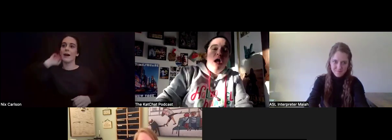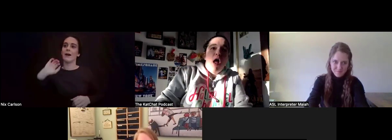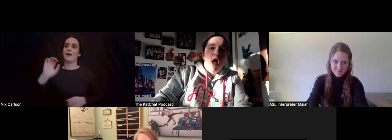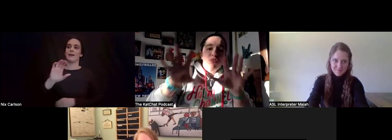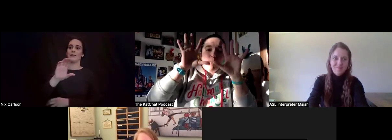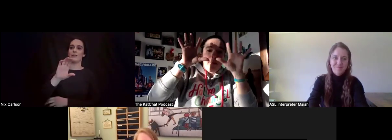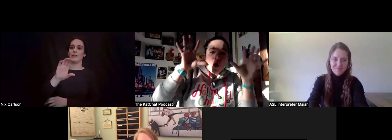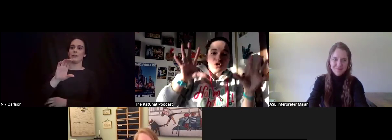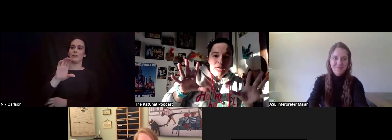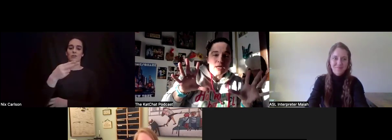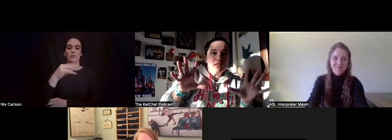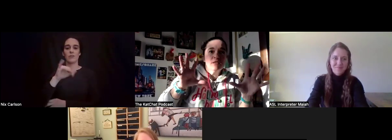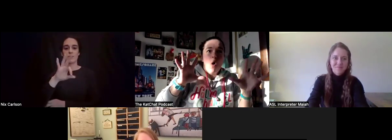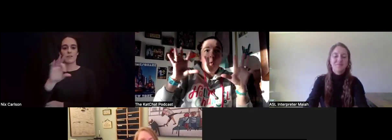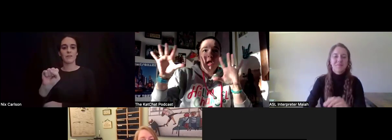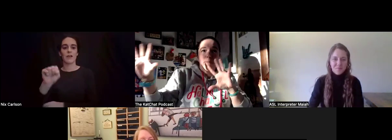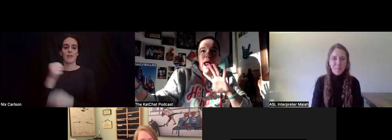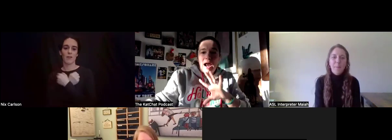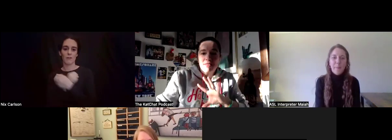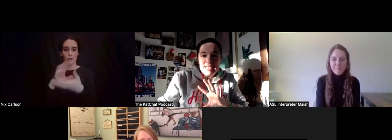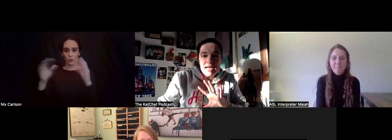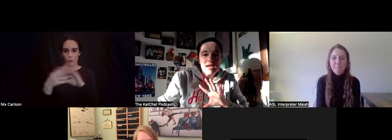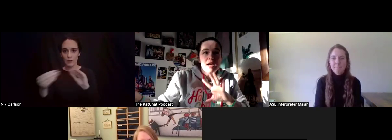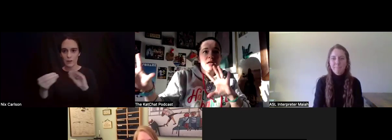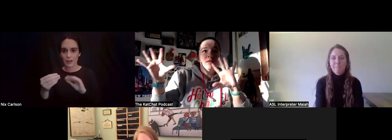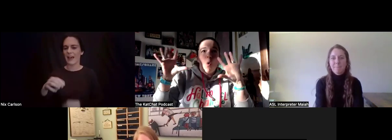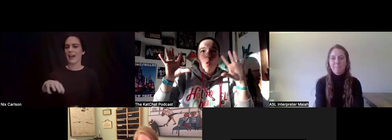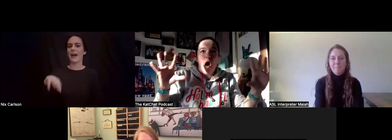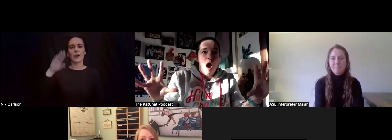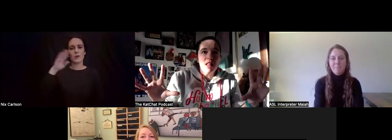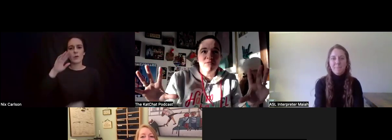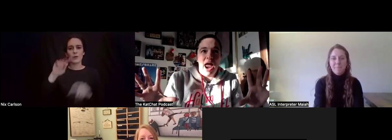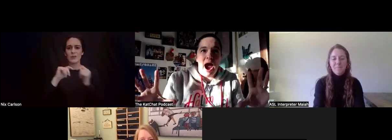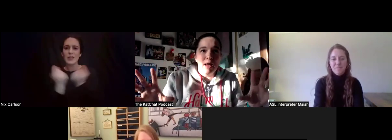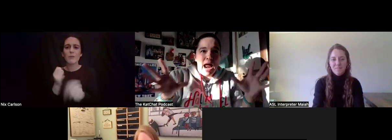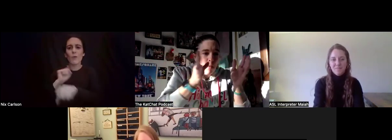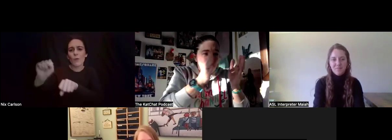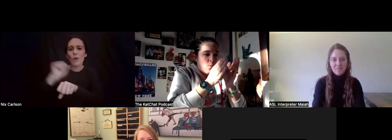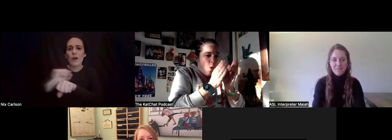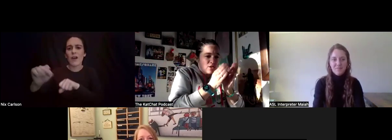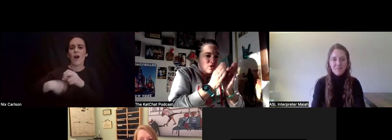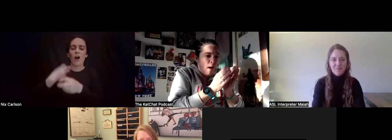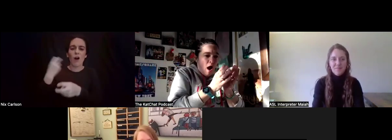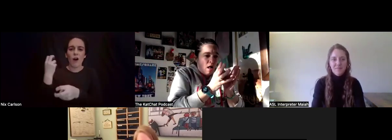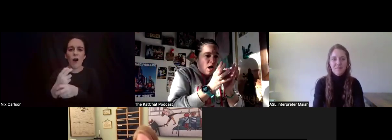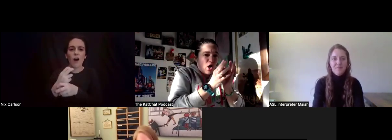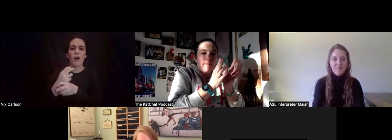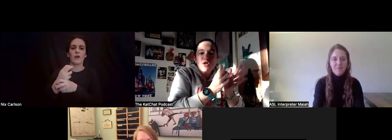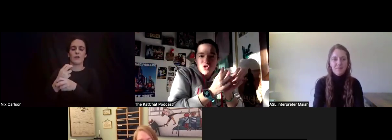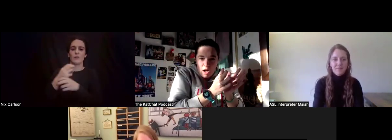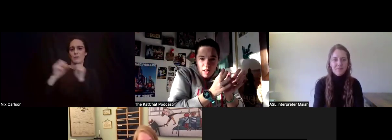with the promotion, with behind the scenes, with all of that. It came from one